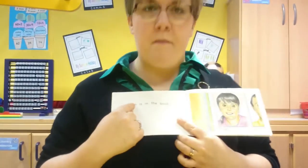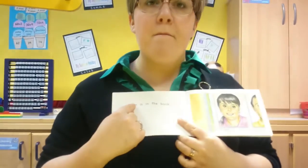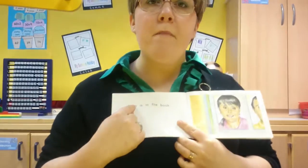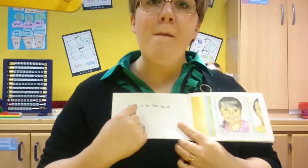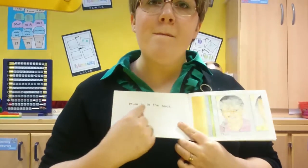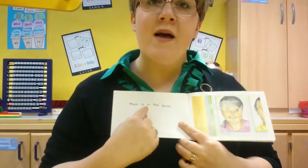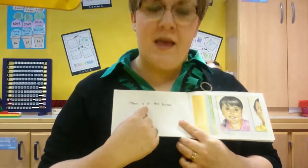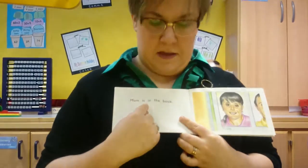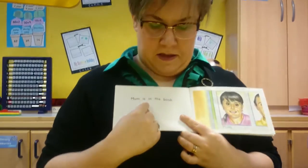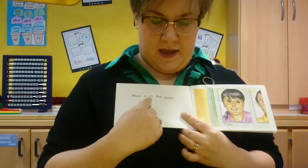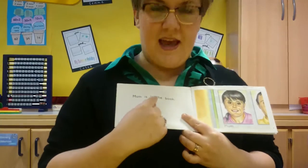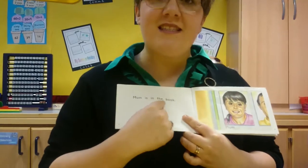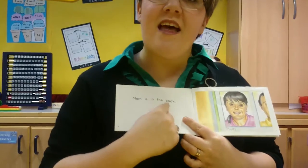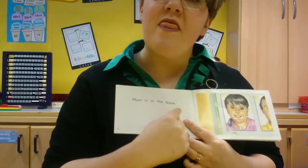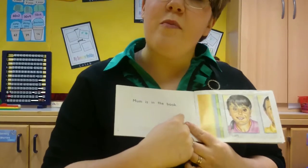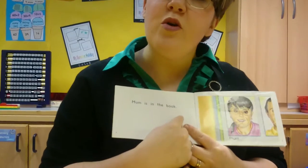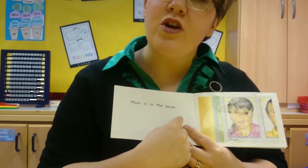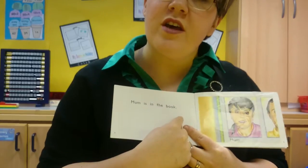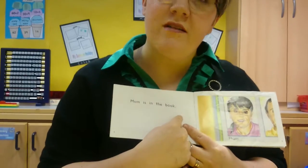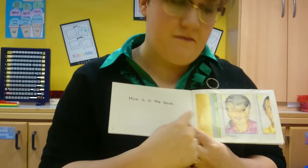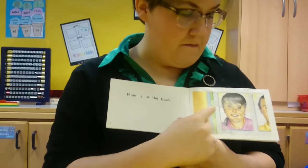Mum is in the book.